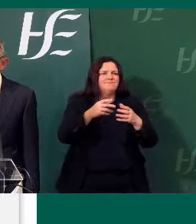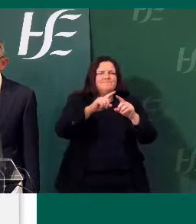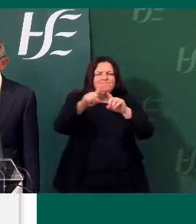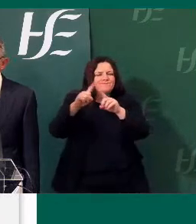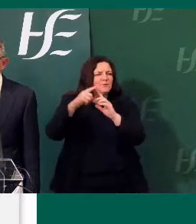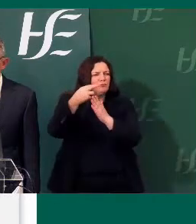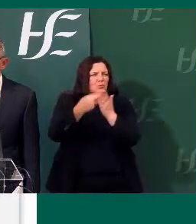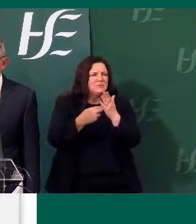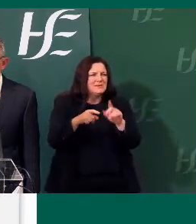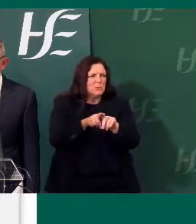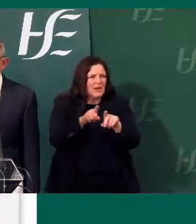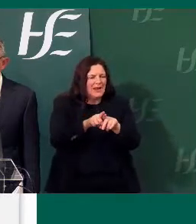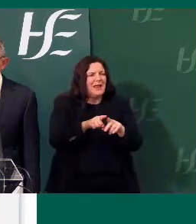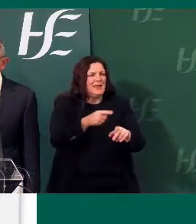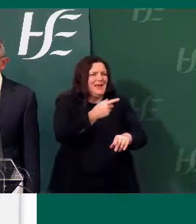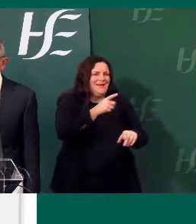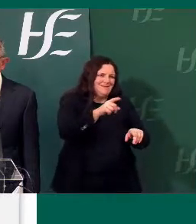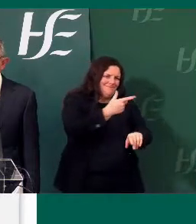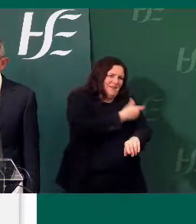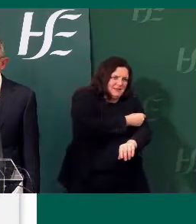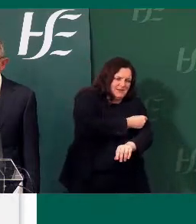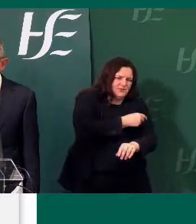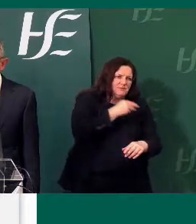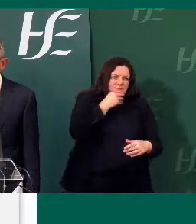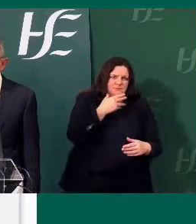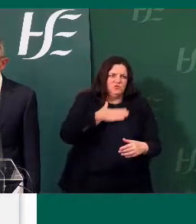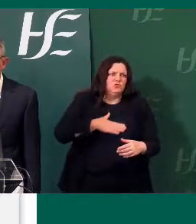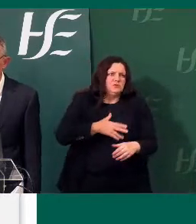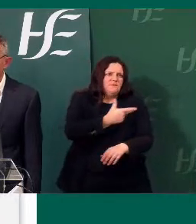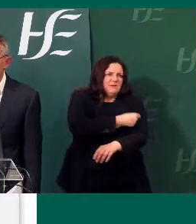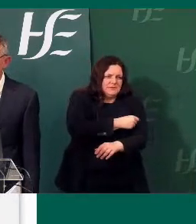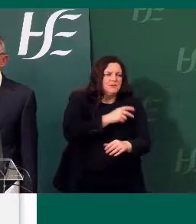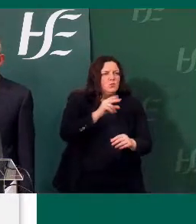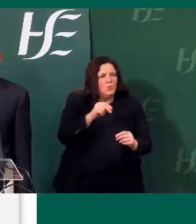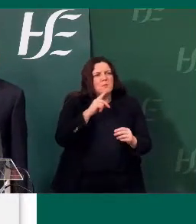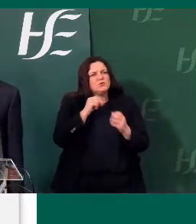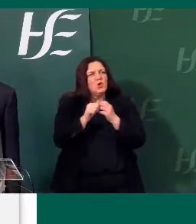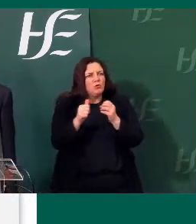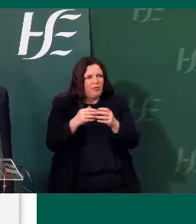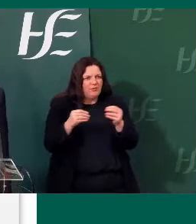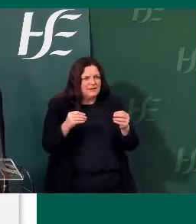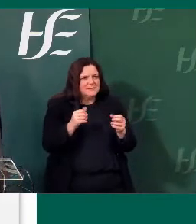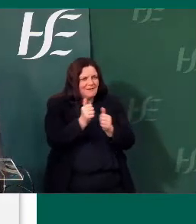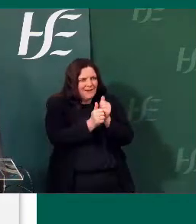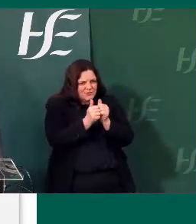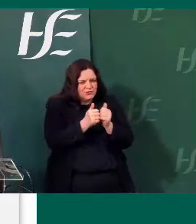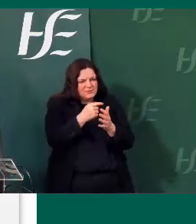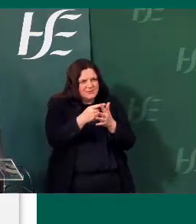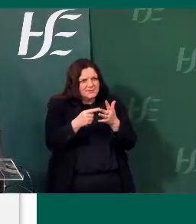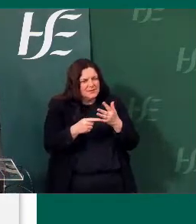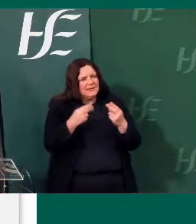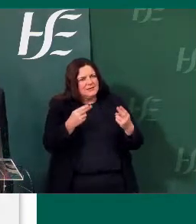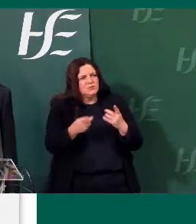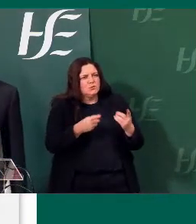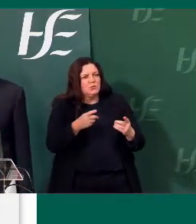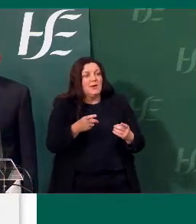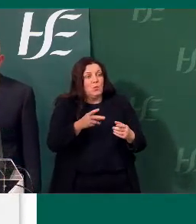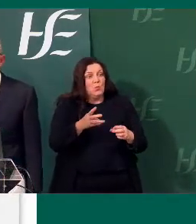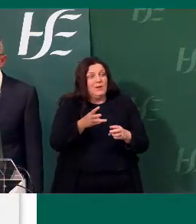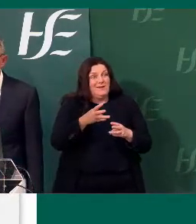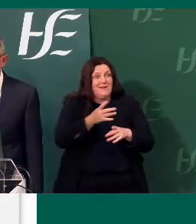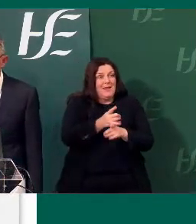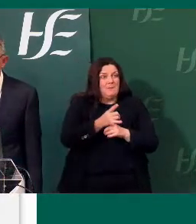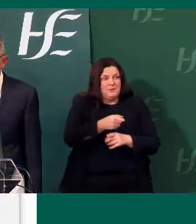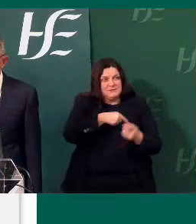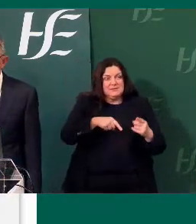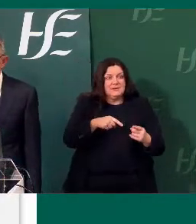vaccinations will help control with this most recent Delta surge, and will help put us in a better position if there is a surge of cases associated